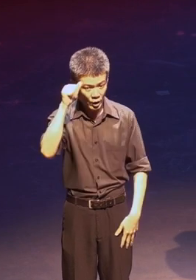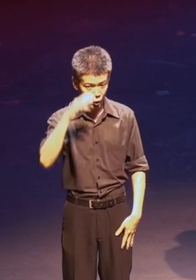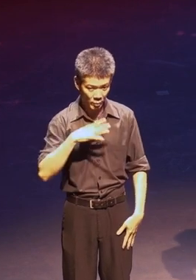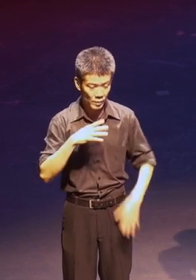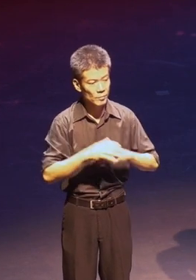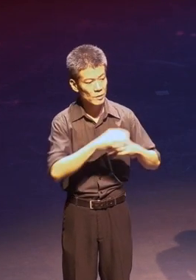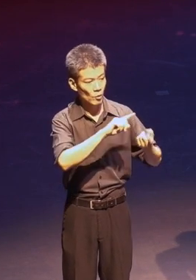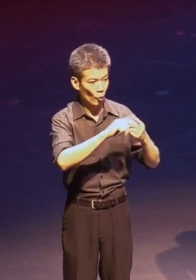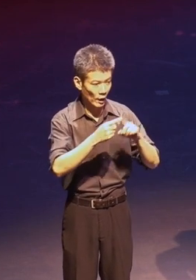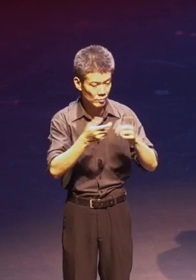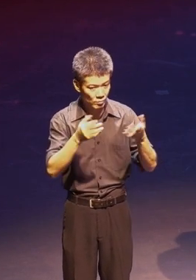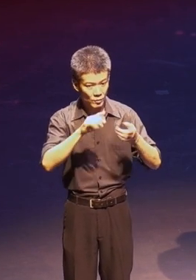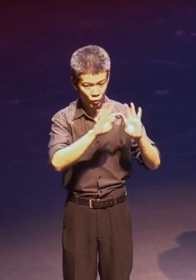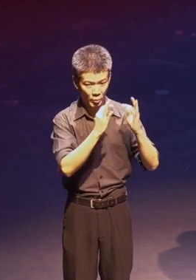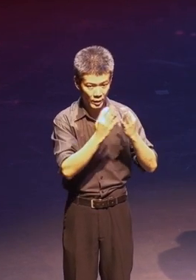gentlemen, friends,